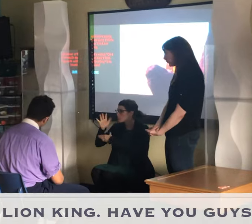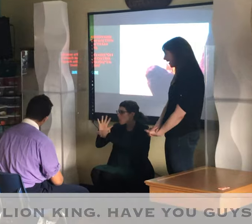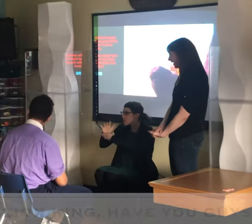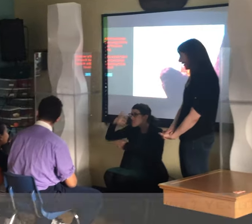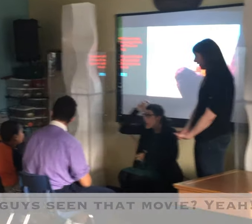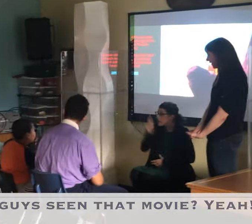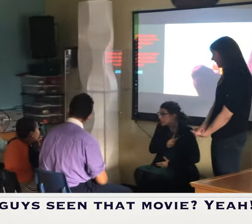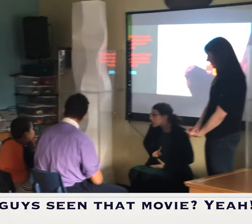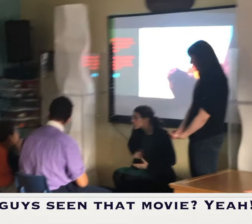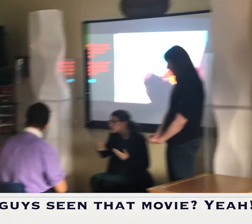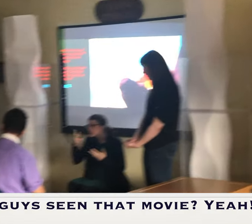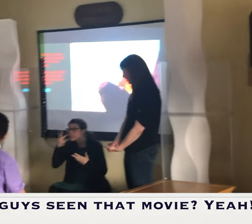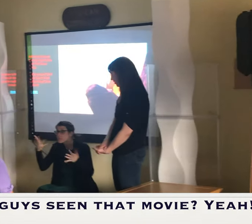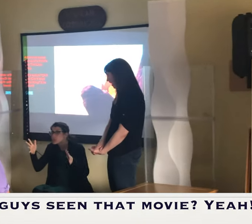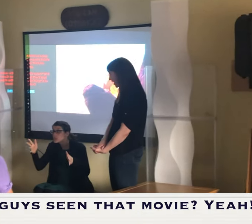seen that movie?